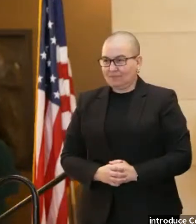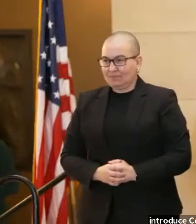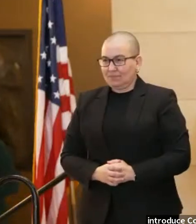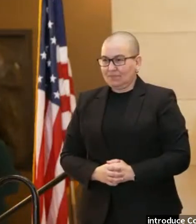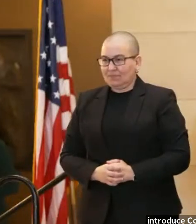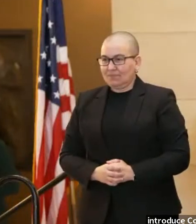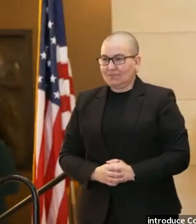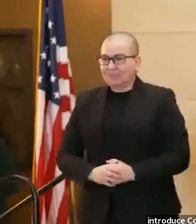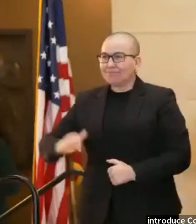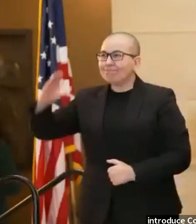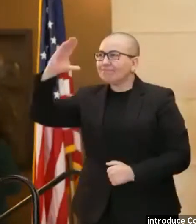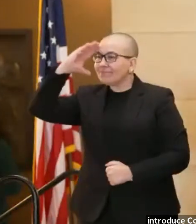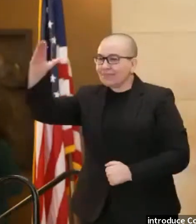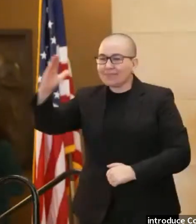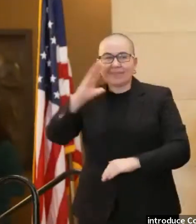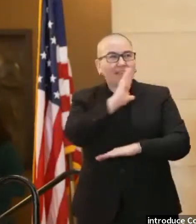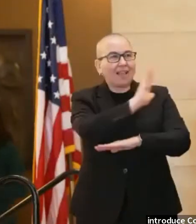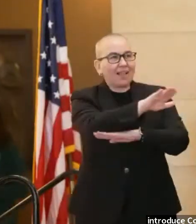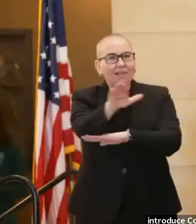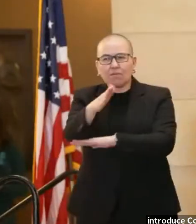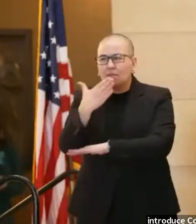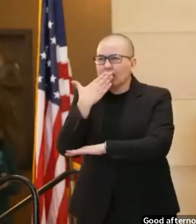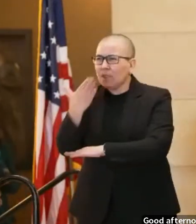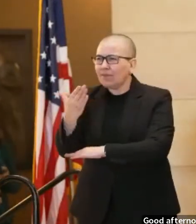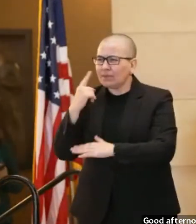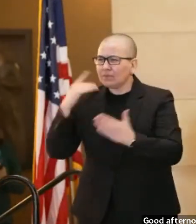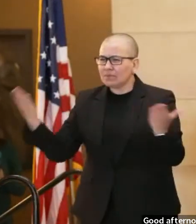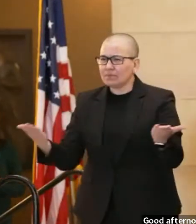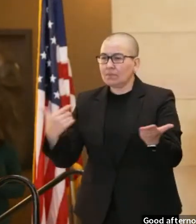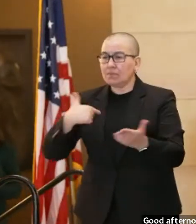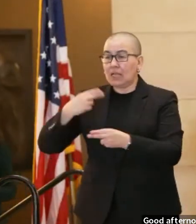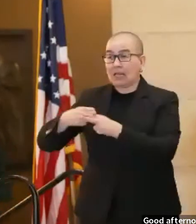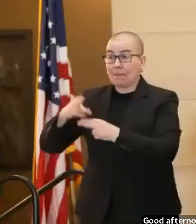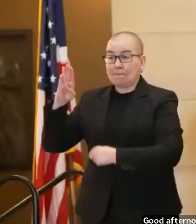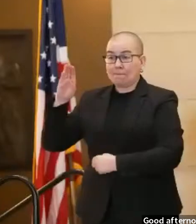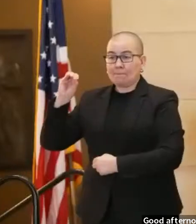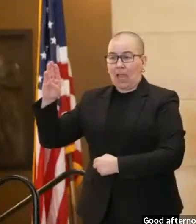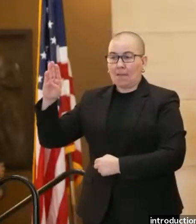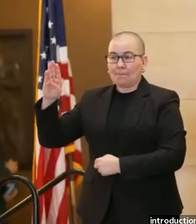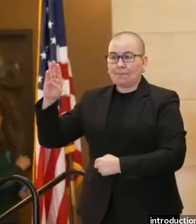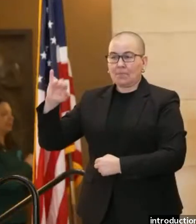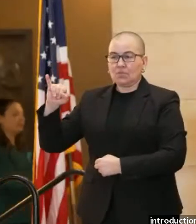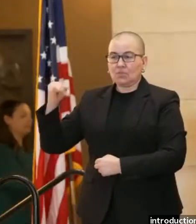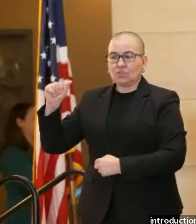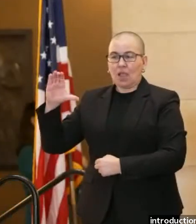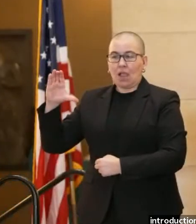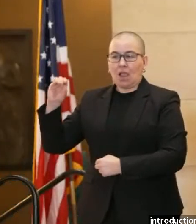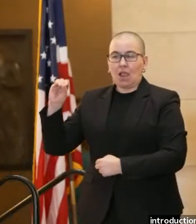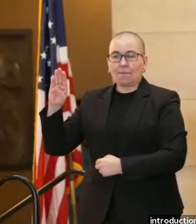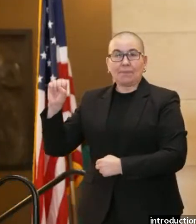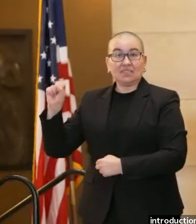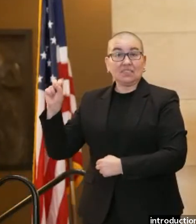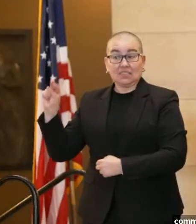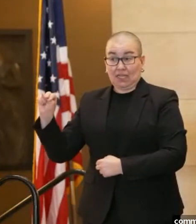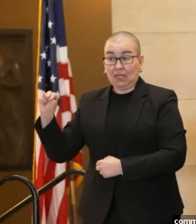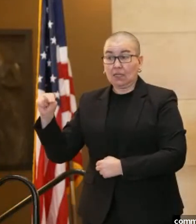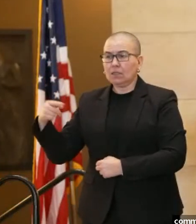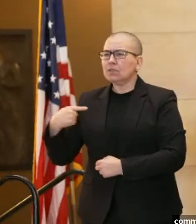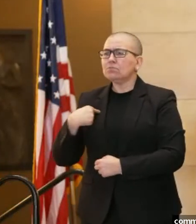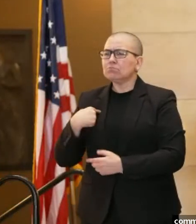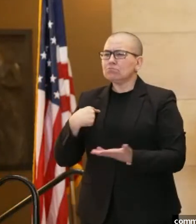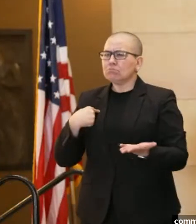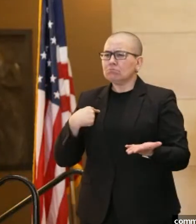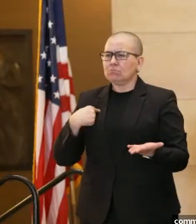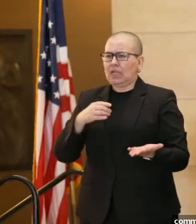Hey, good afternoon. Thank you so much for the quick introduction. My name is Bob Jacobson. I'm the Commissioner of Public Safety, and it is my honor and privilege to serve in